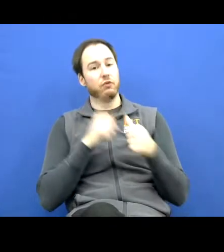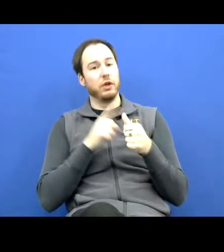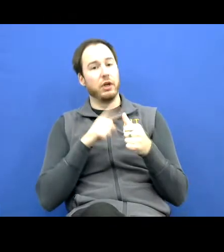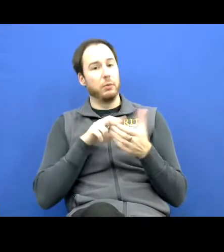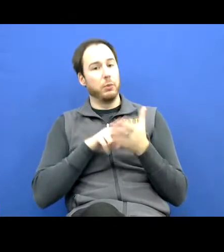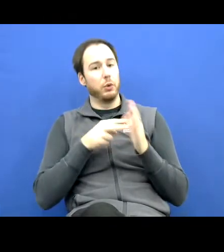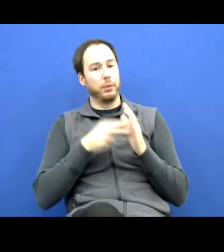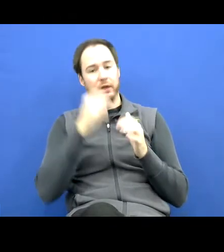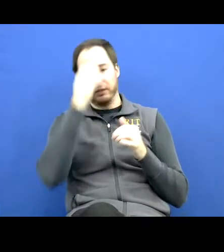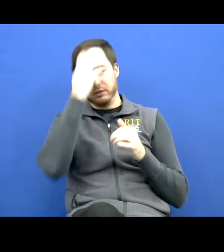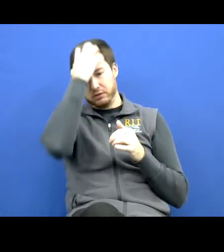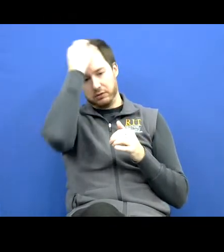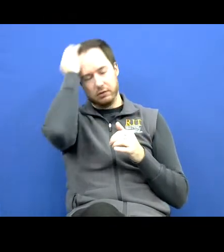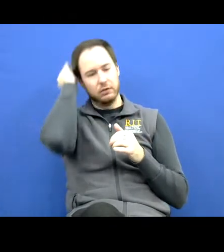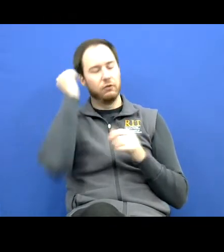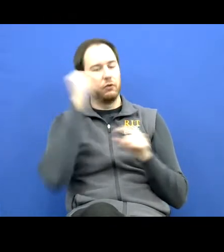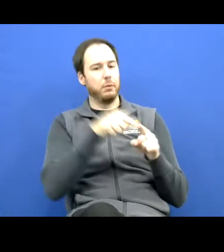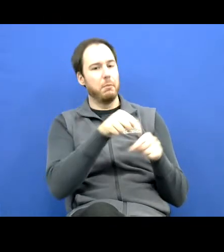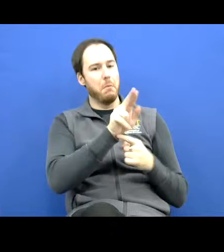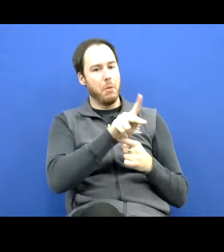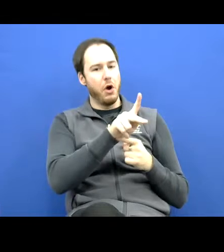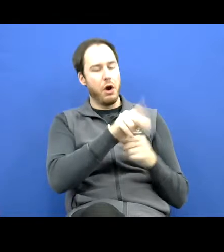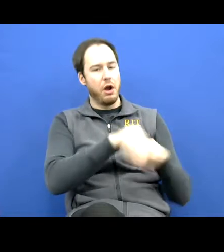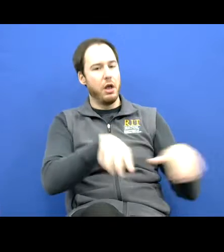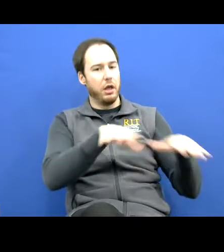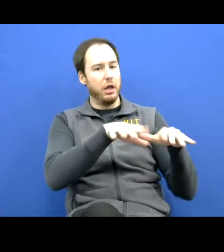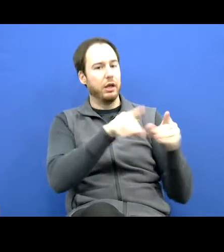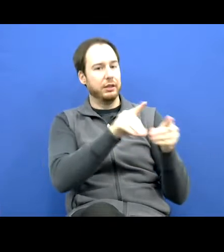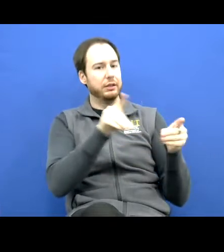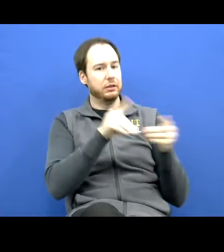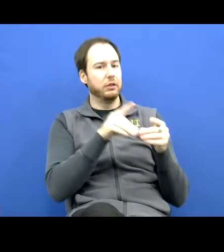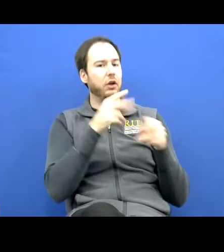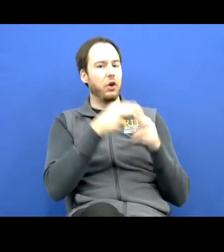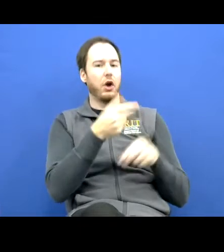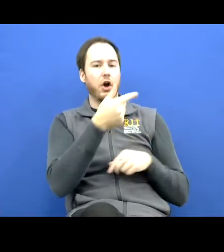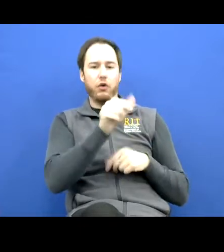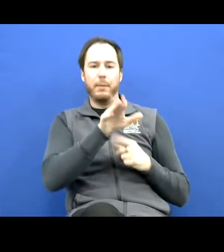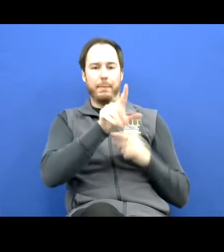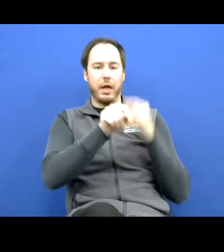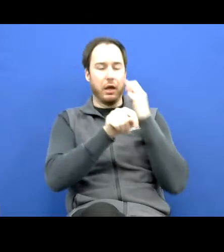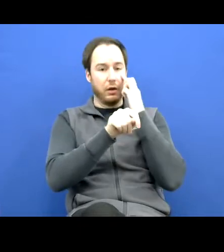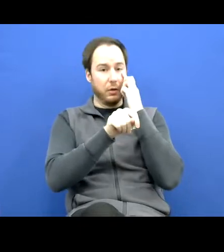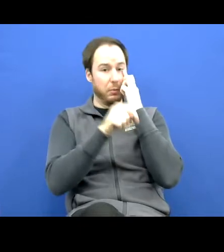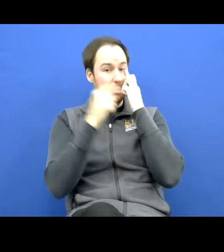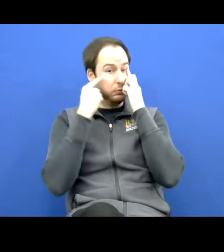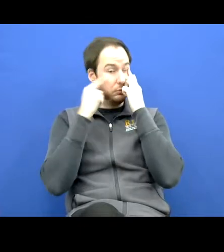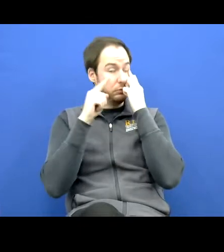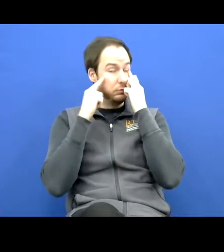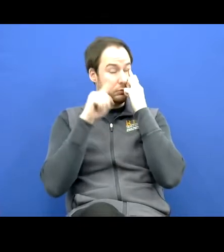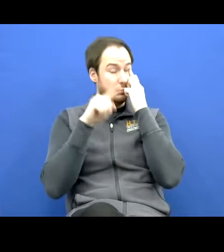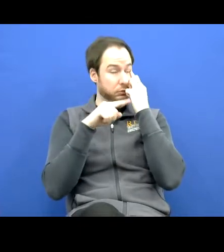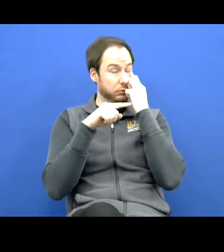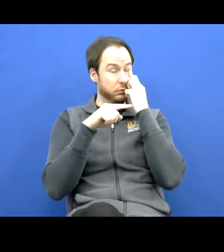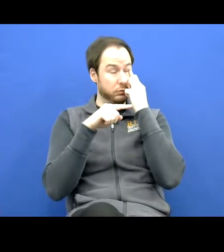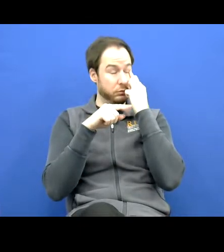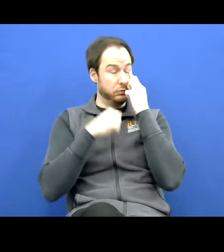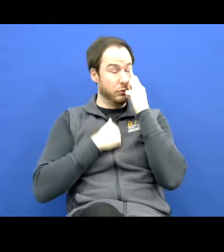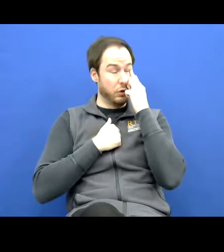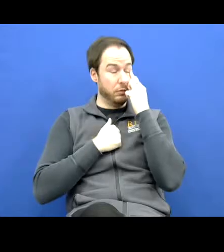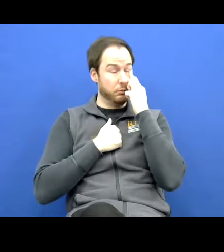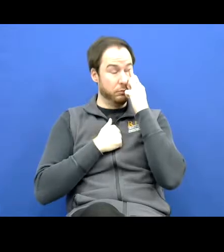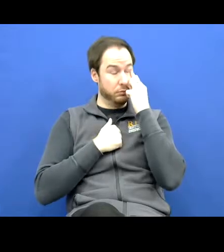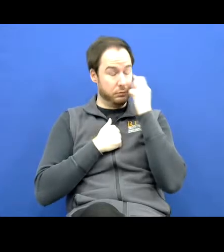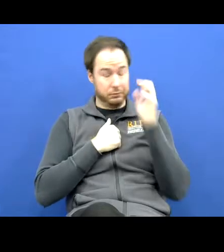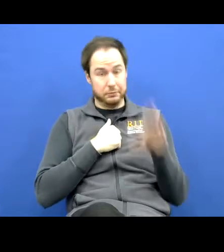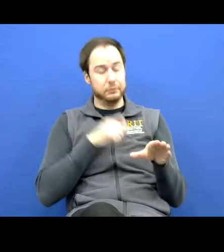these parkland district lands is they call them green belts, and it's specifically that it's to